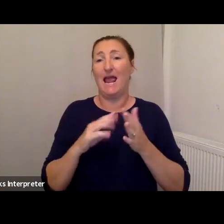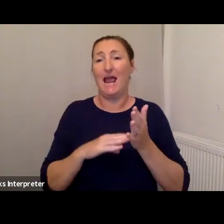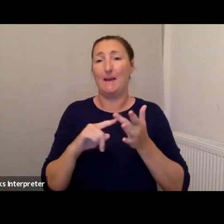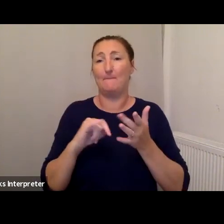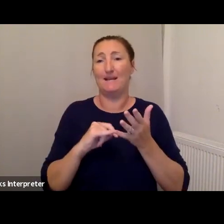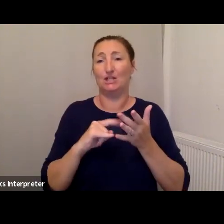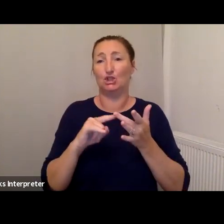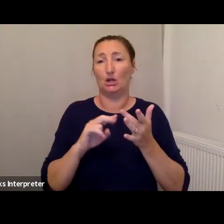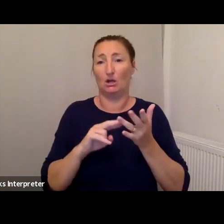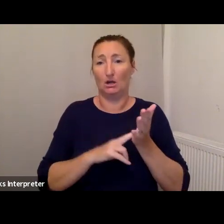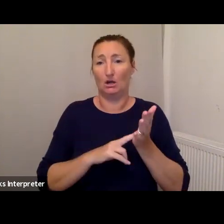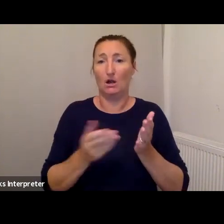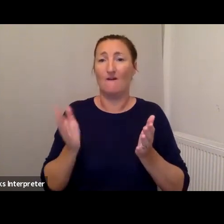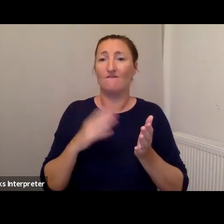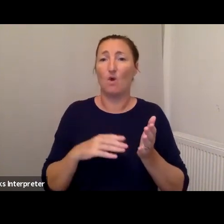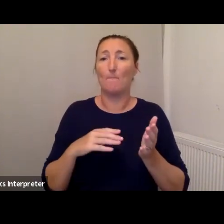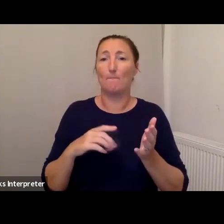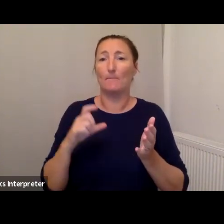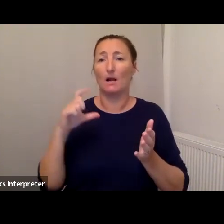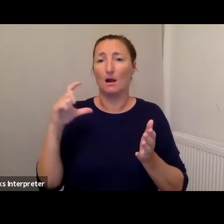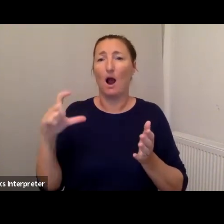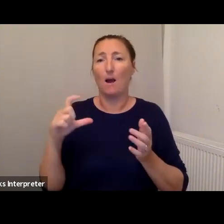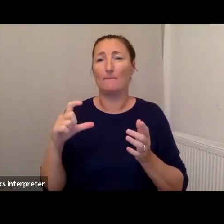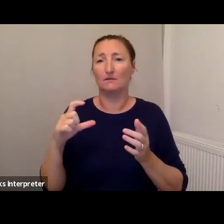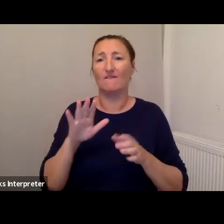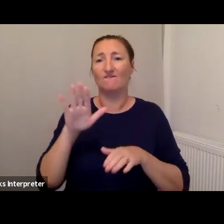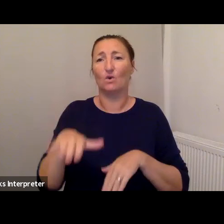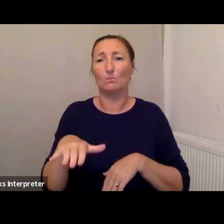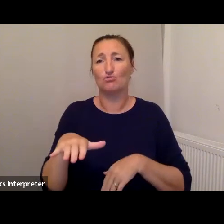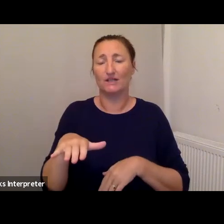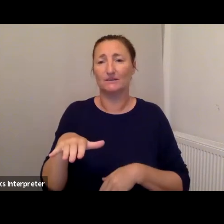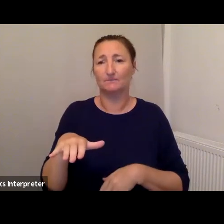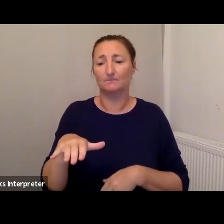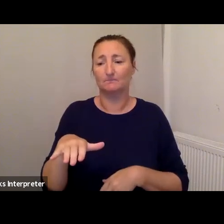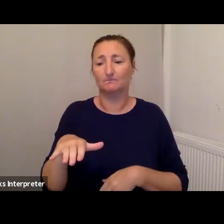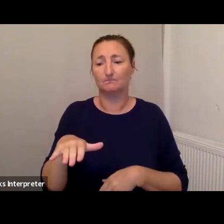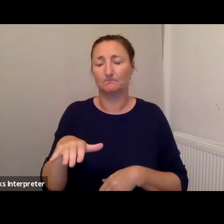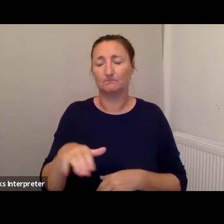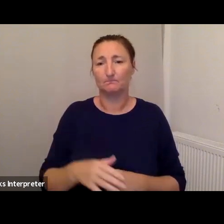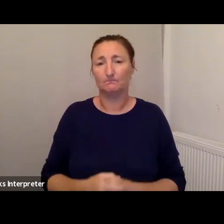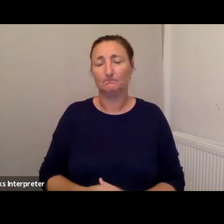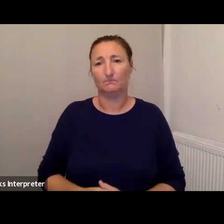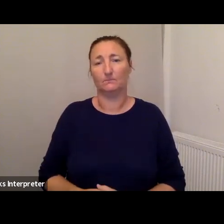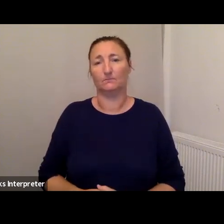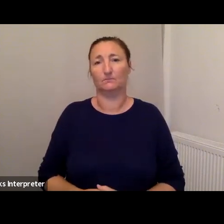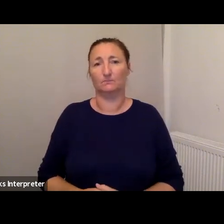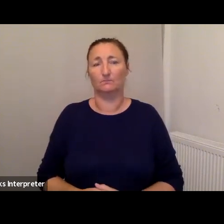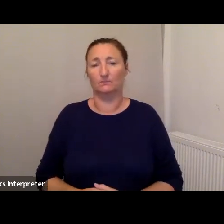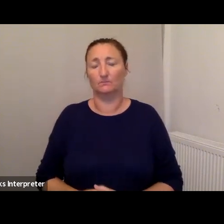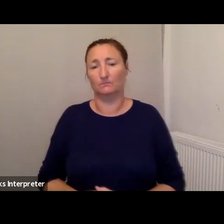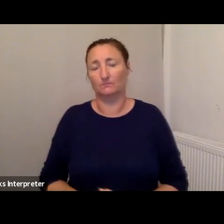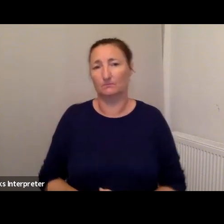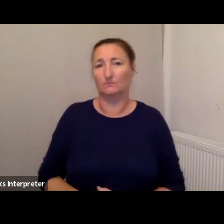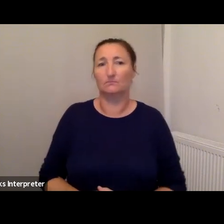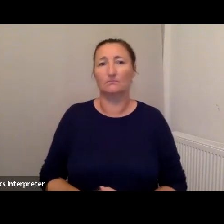carbon that, or the carbon footprints that are there. They would like that to come down as far as possible to